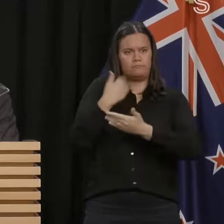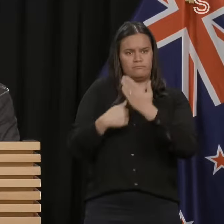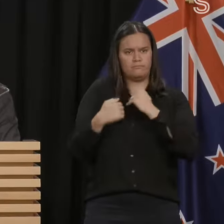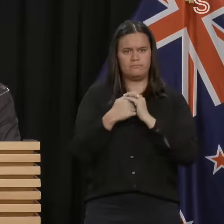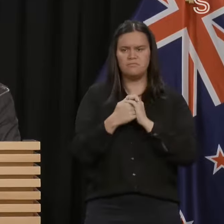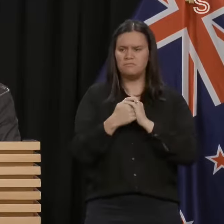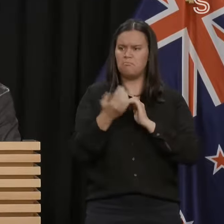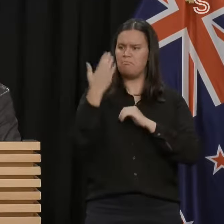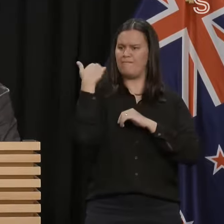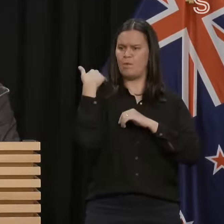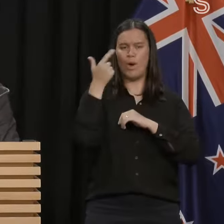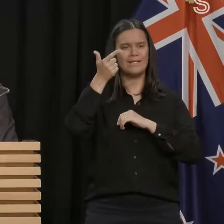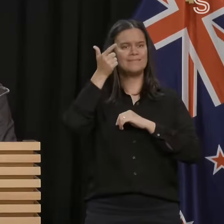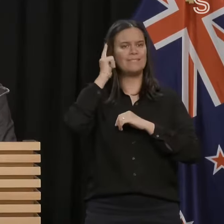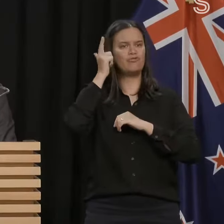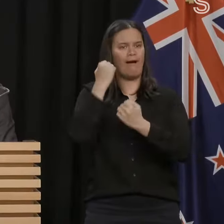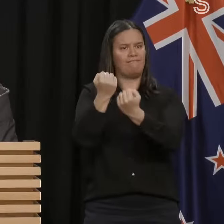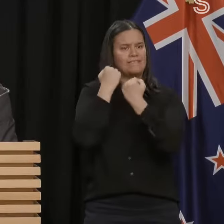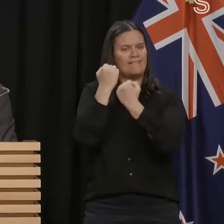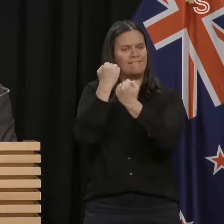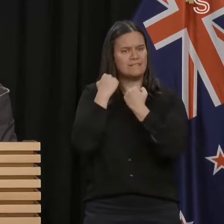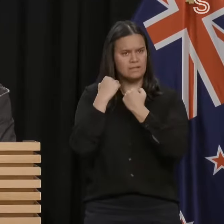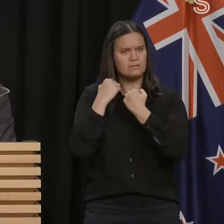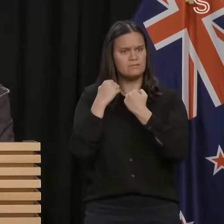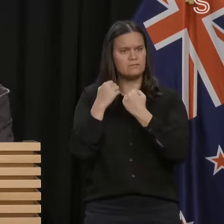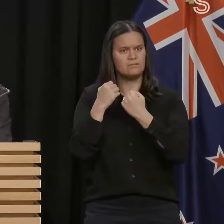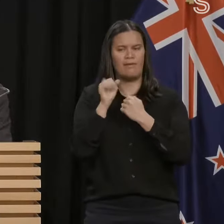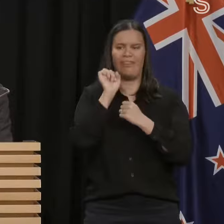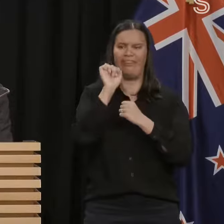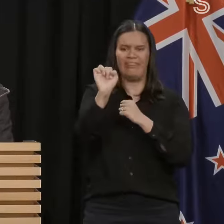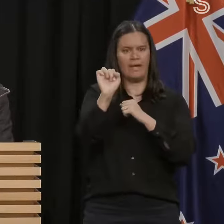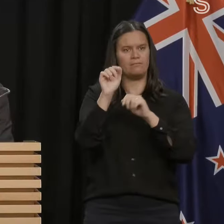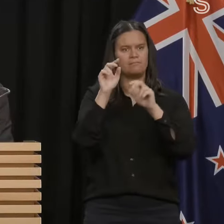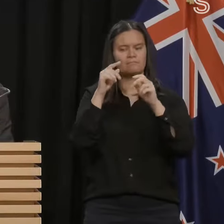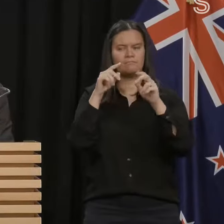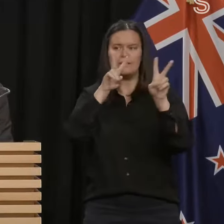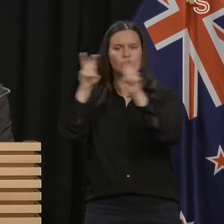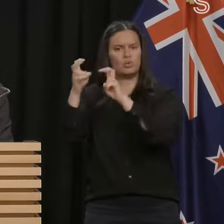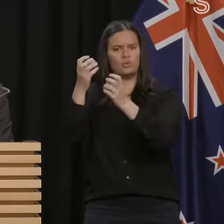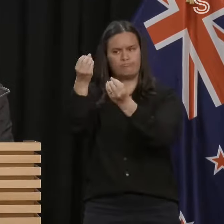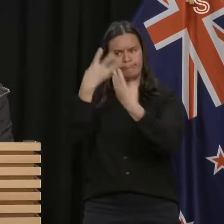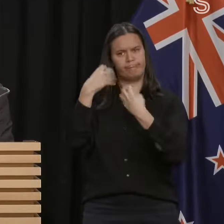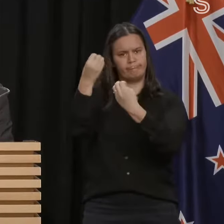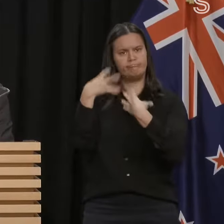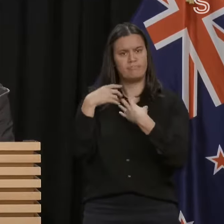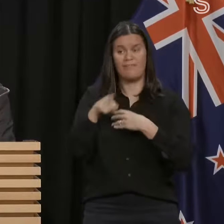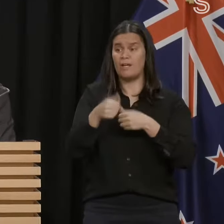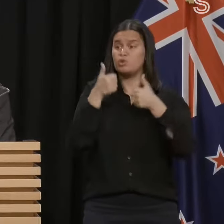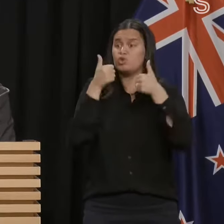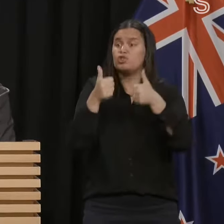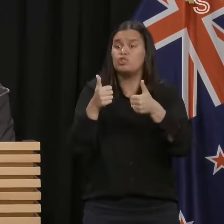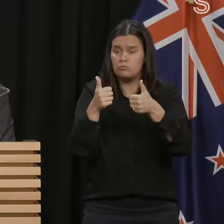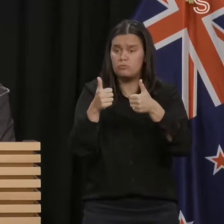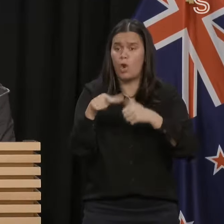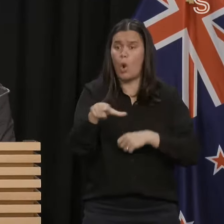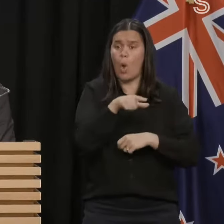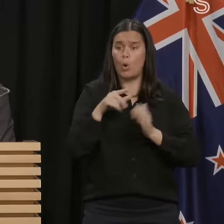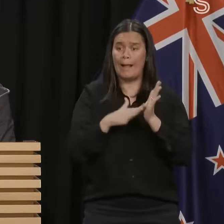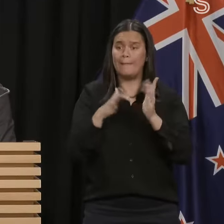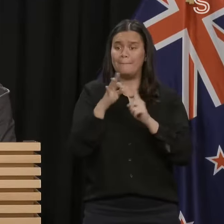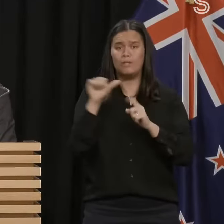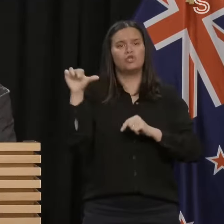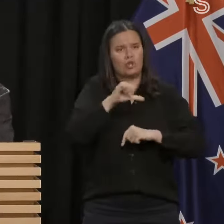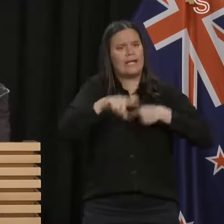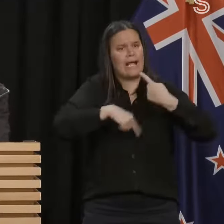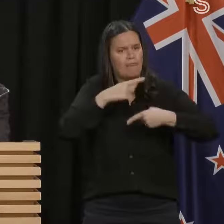teachers come and see me in my electorate office to press their case, and I think that that's actually important. I think it's good that local MPs continue to do